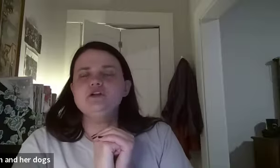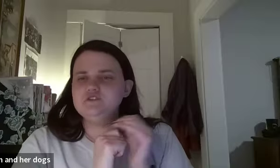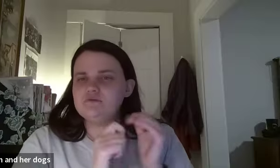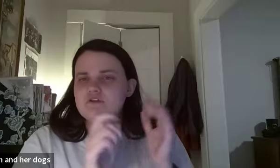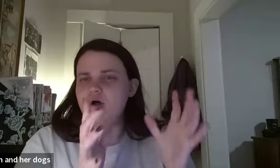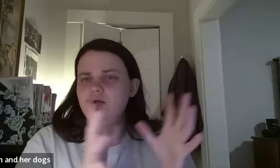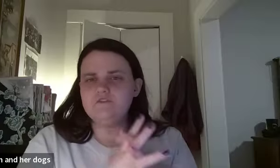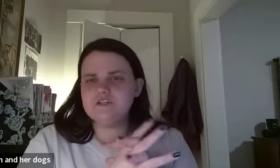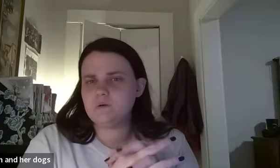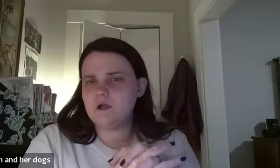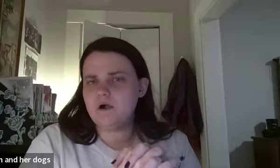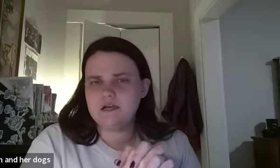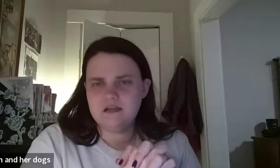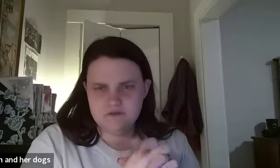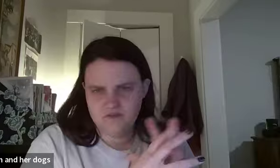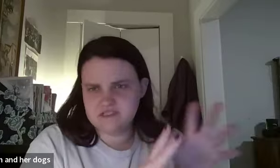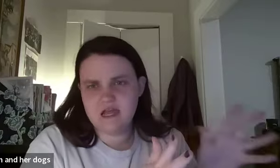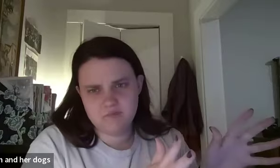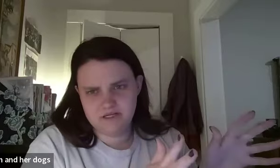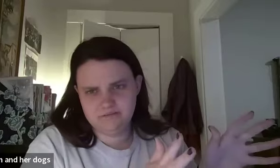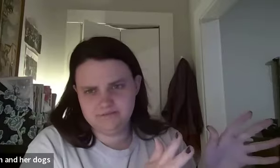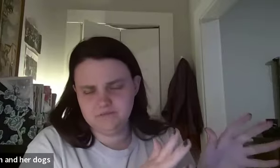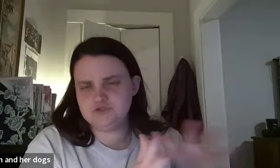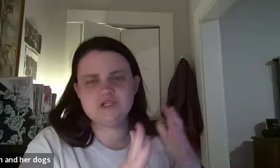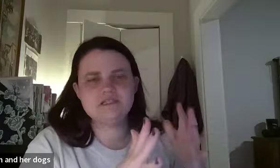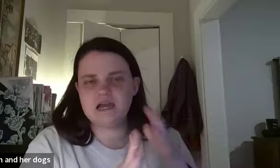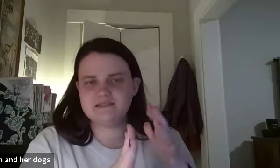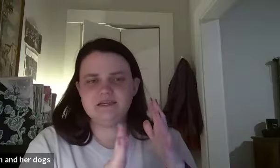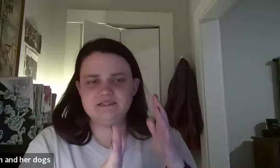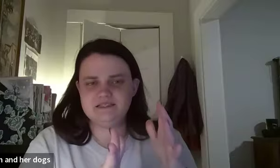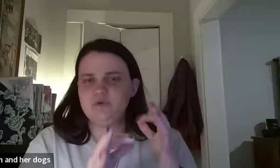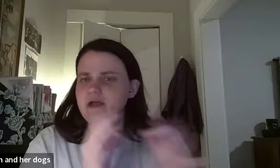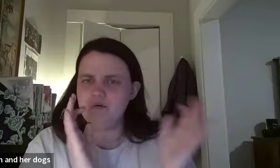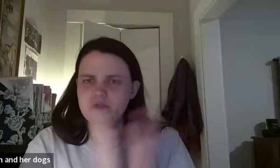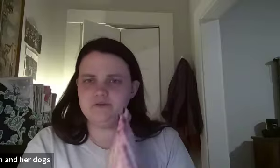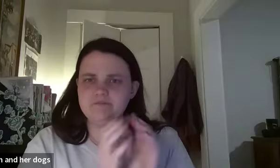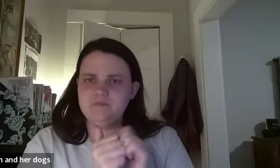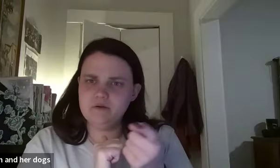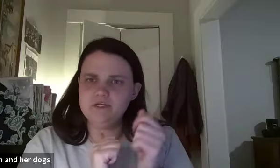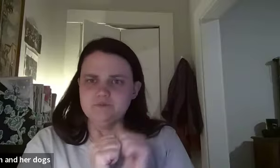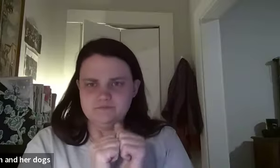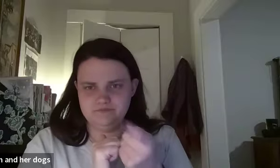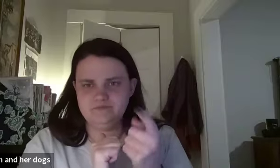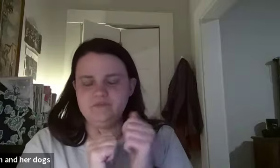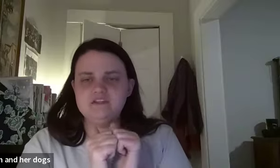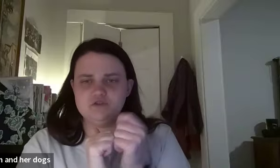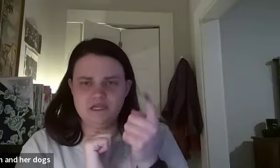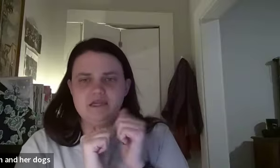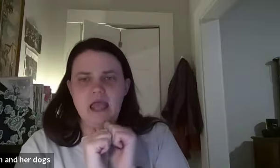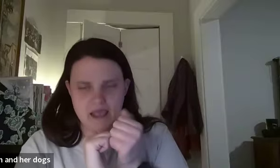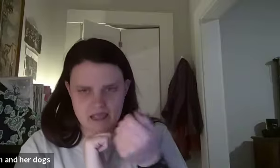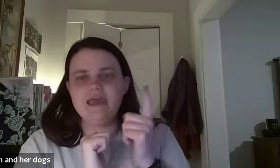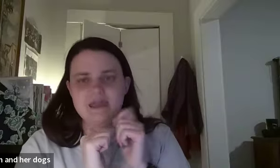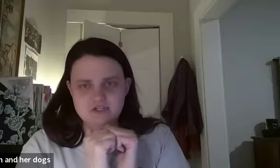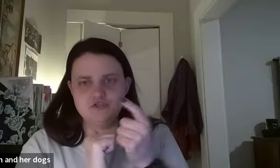you doing with all of this going on and everything that's happening? You're just asking a simple, how are you? How are you? And so it can do